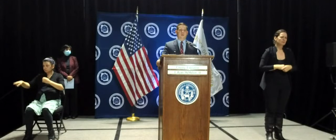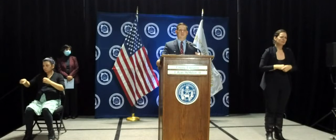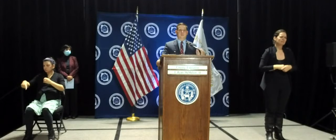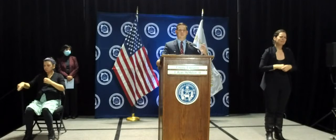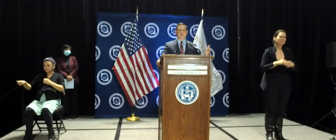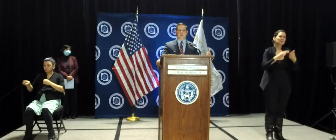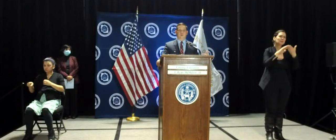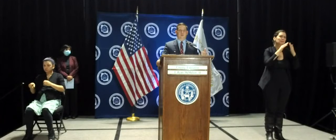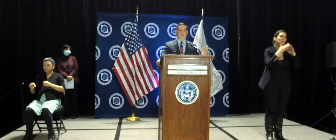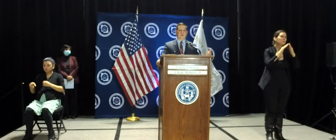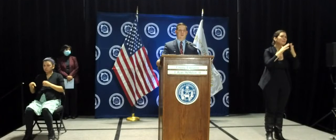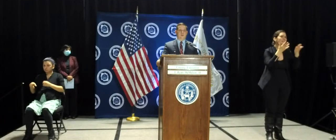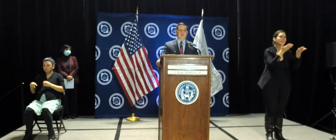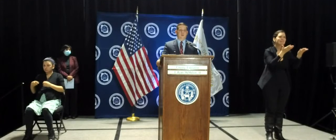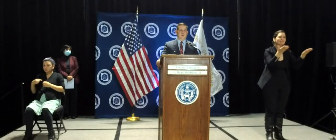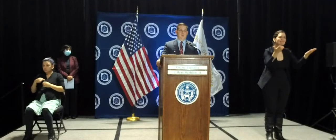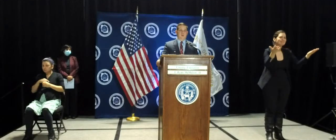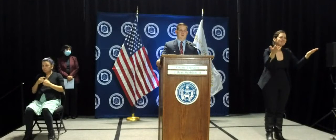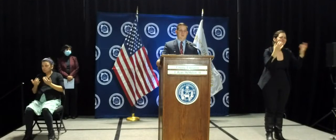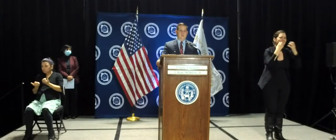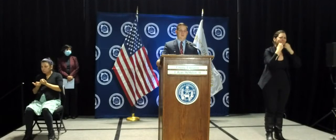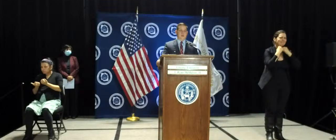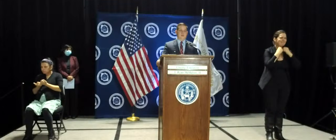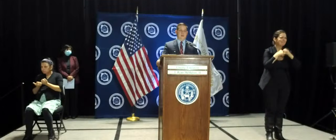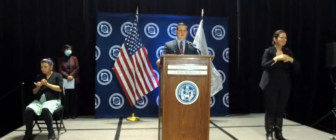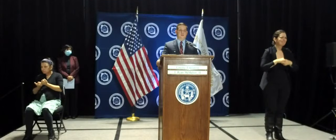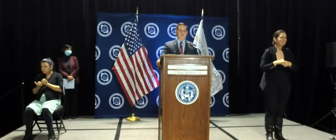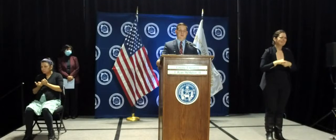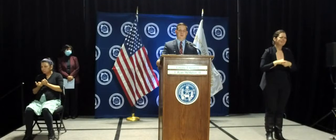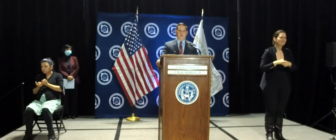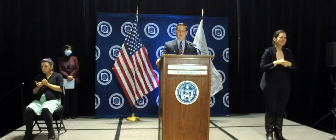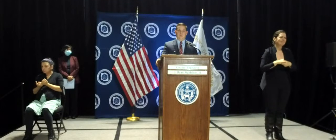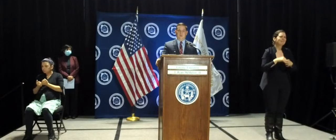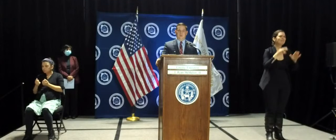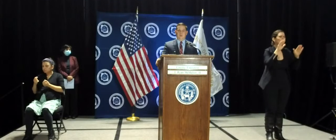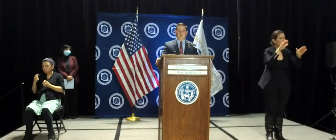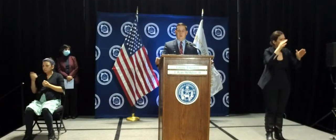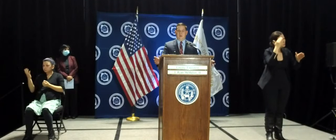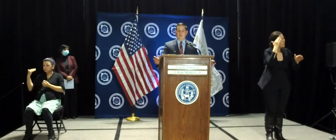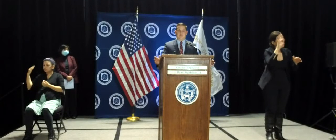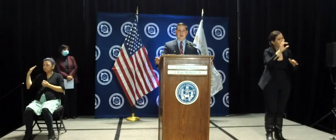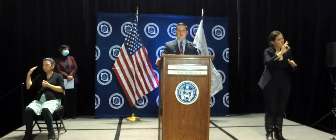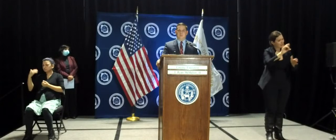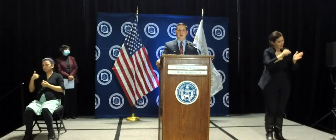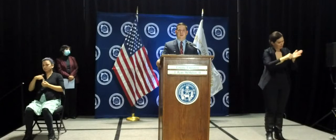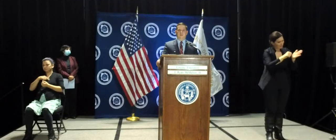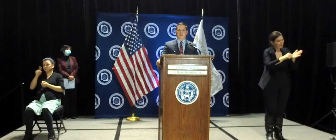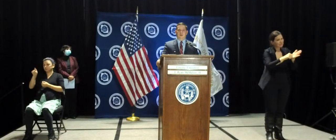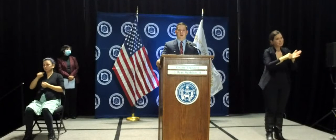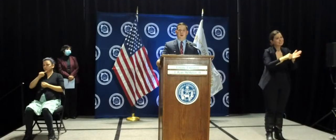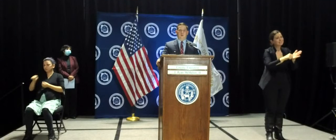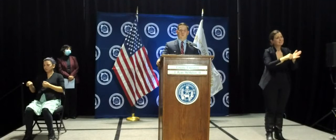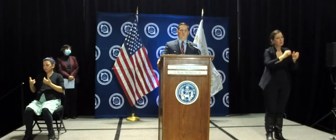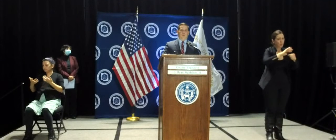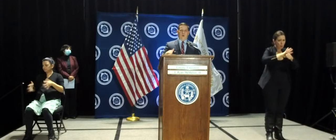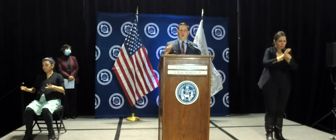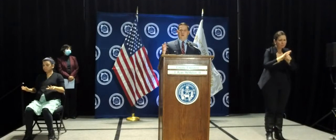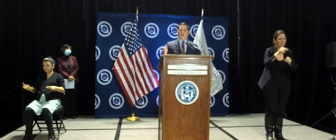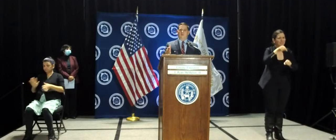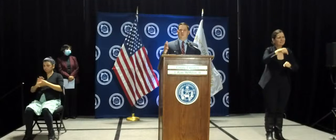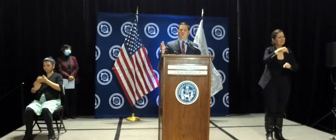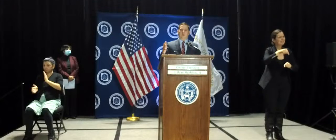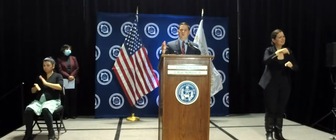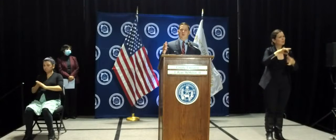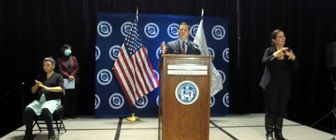what we need to learn from this is that this is here in a way it just hasn't been. We're all